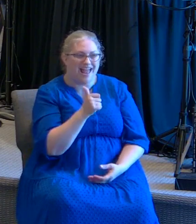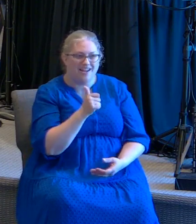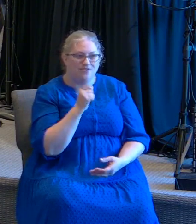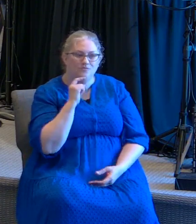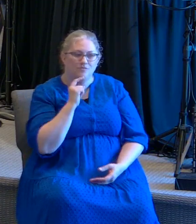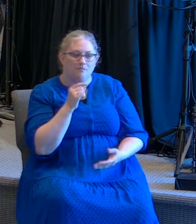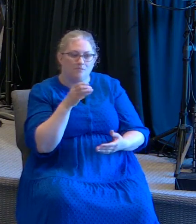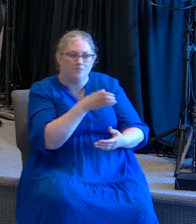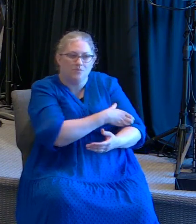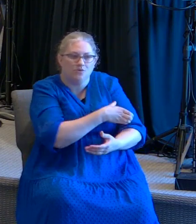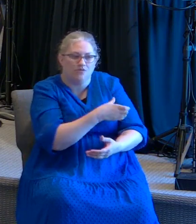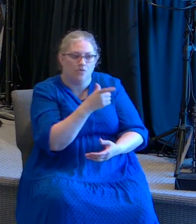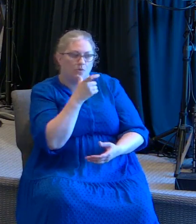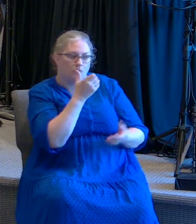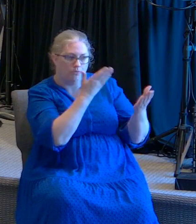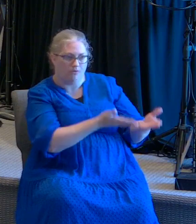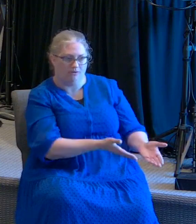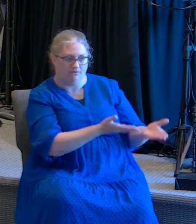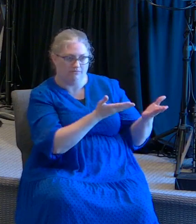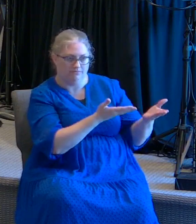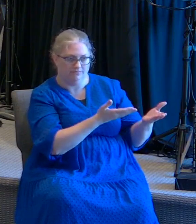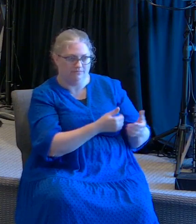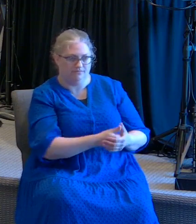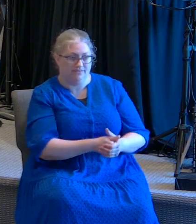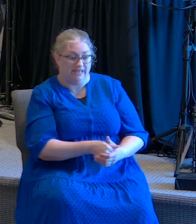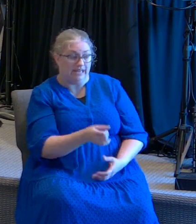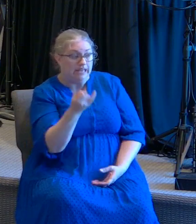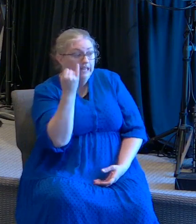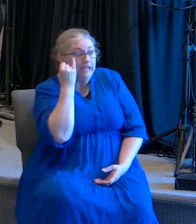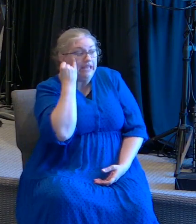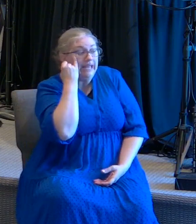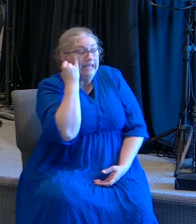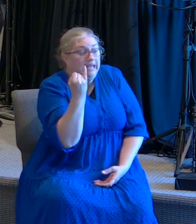he said if it's really you